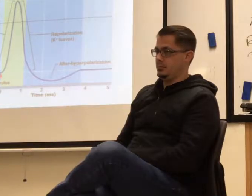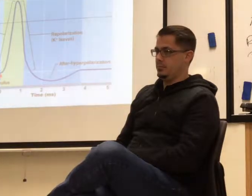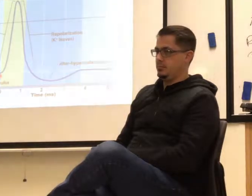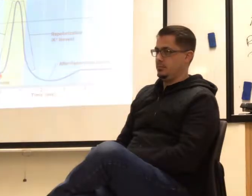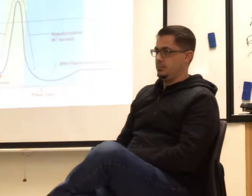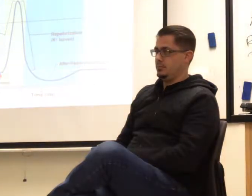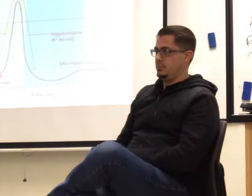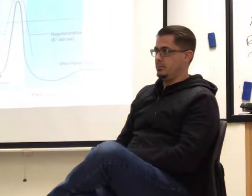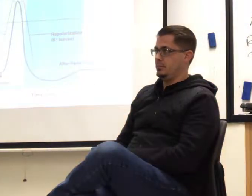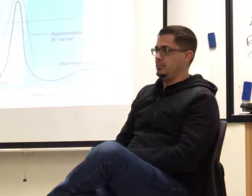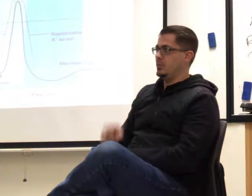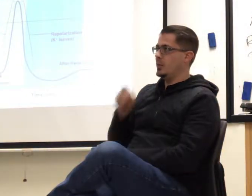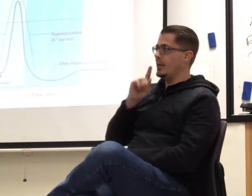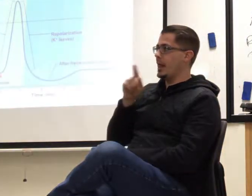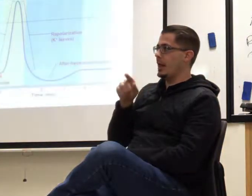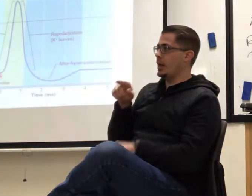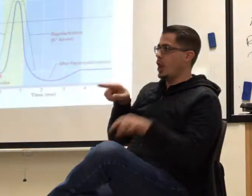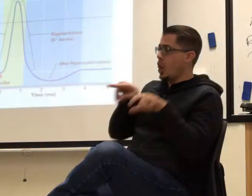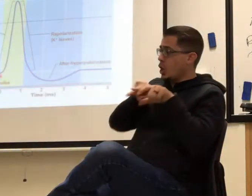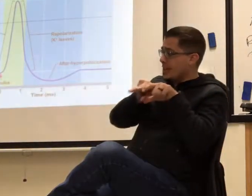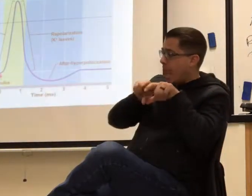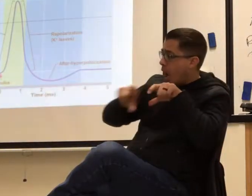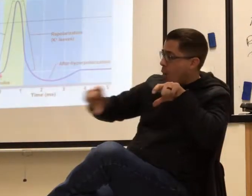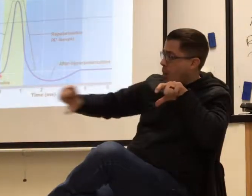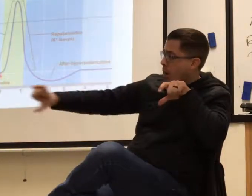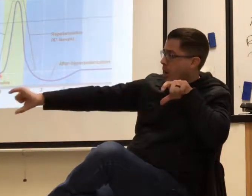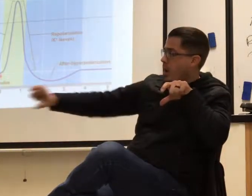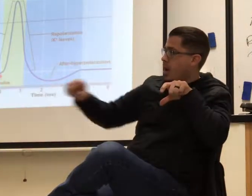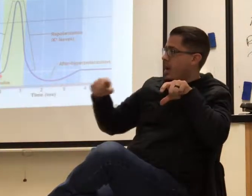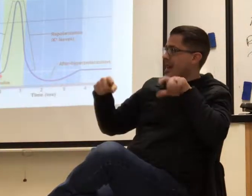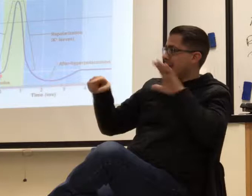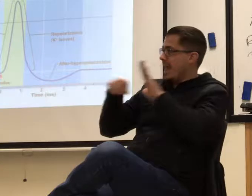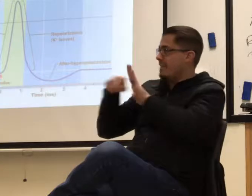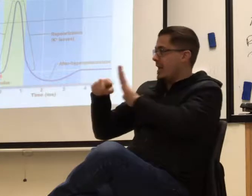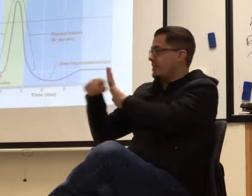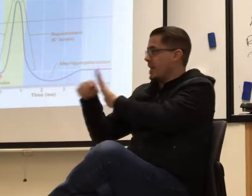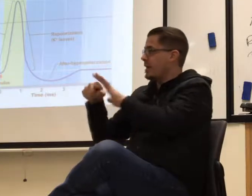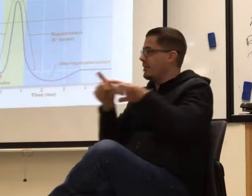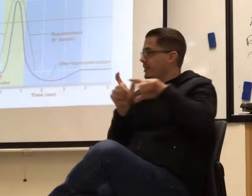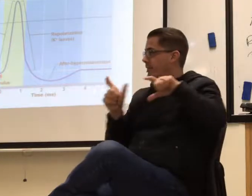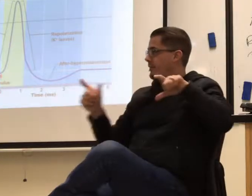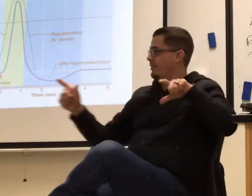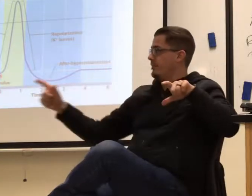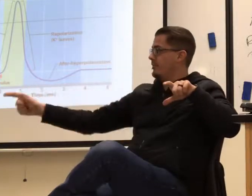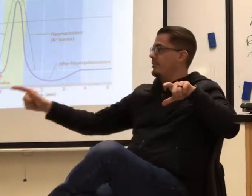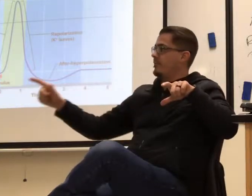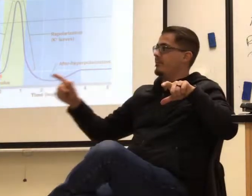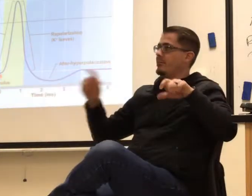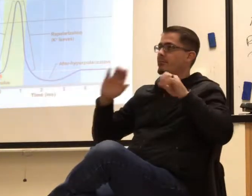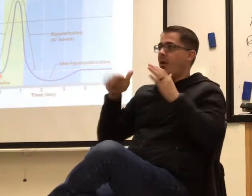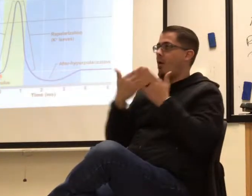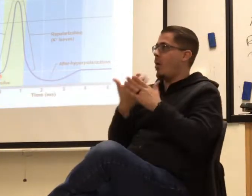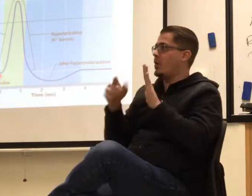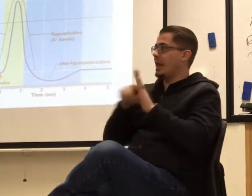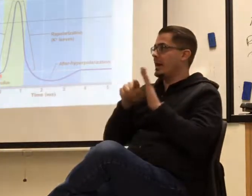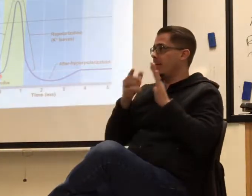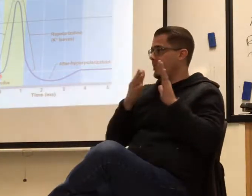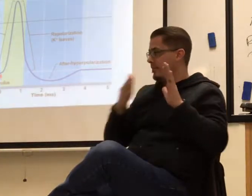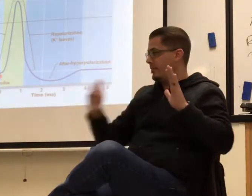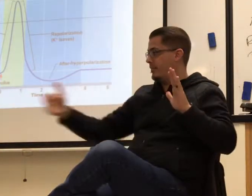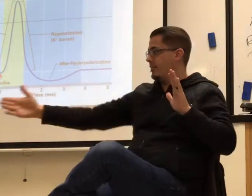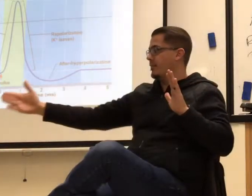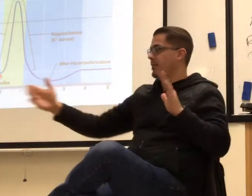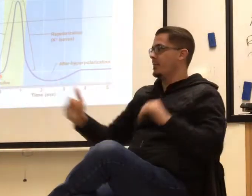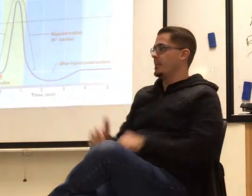you look down the tube and you see it's all negative, okay? It's all negative. And